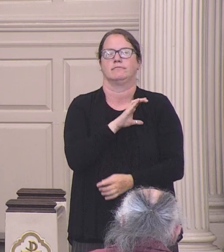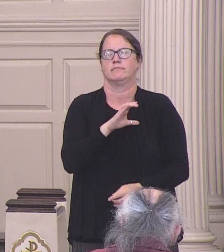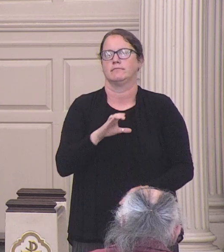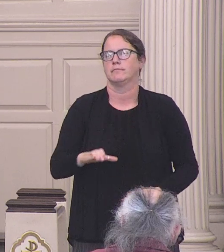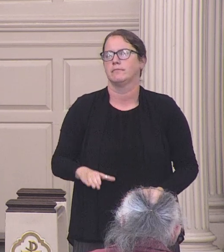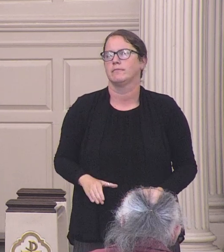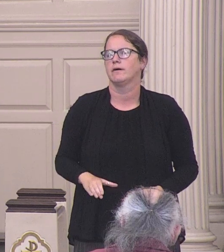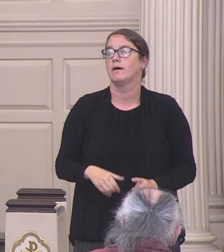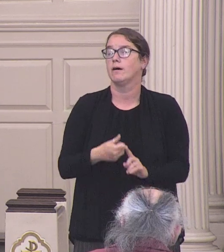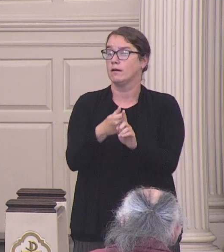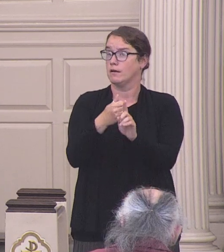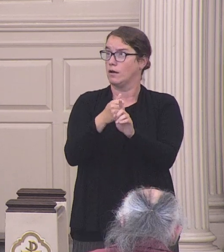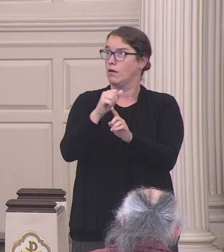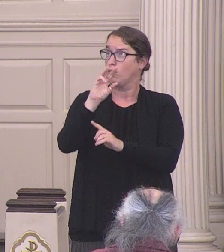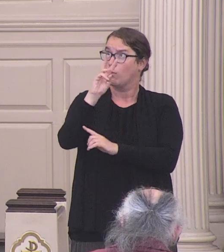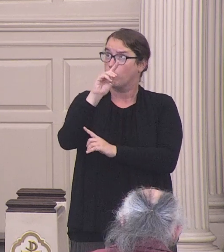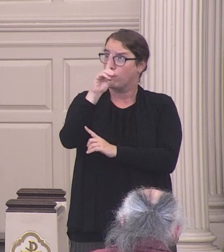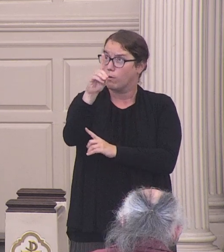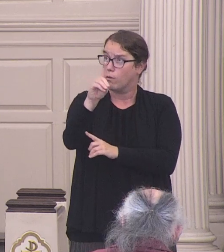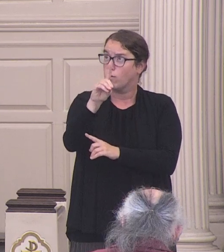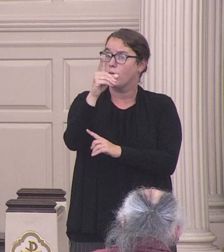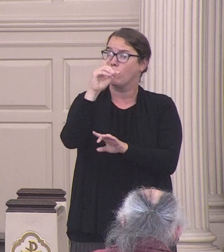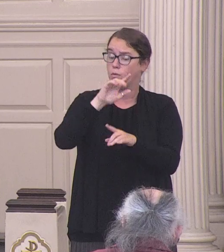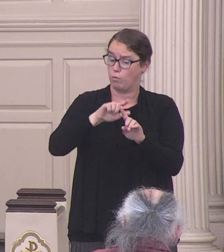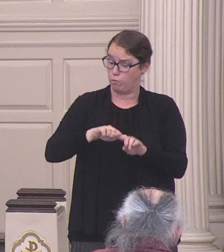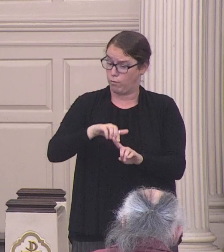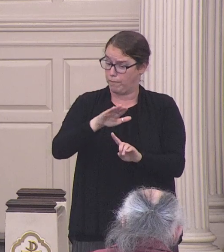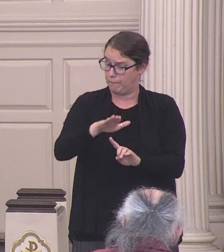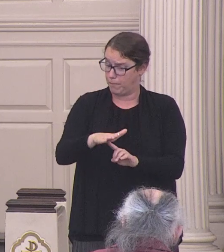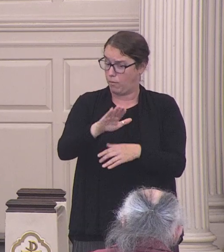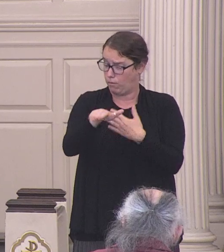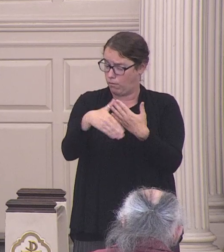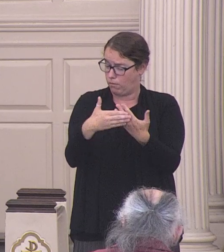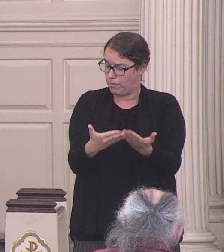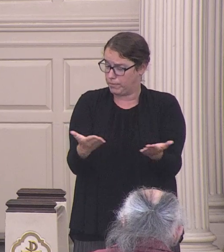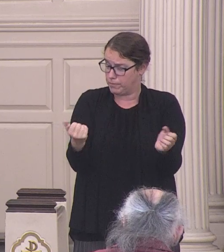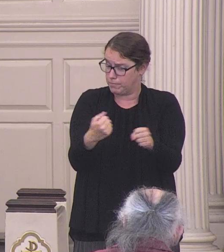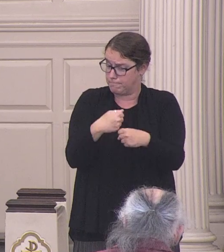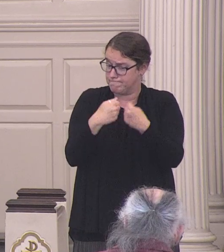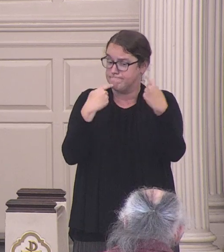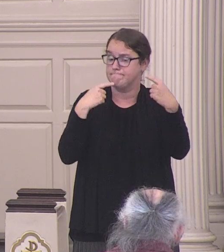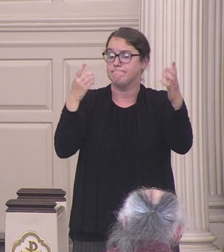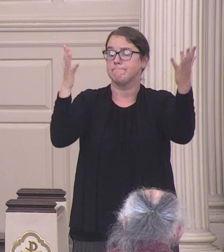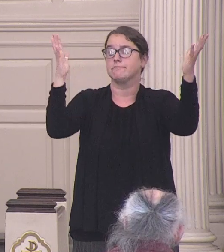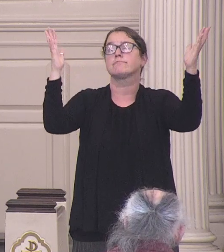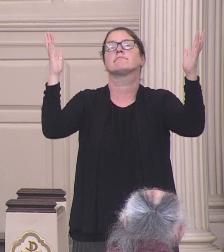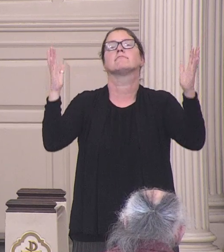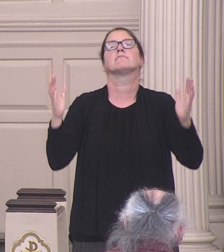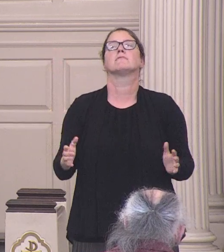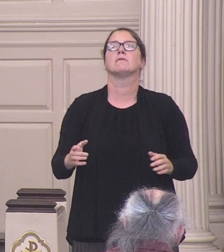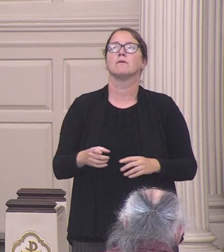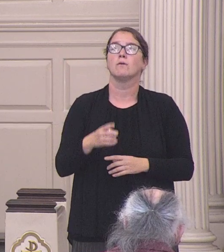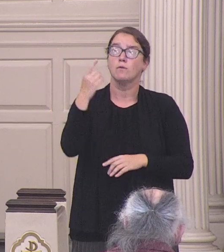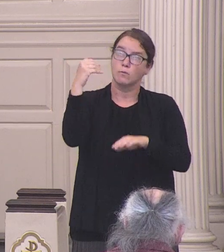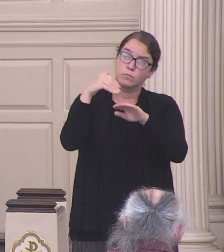as our Savior and Redeemer, incarnate by the Holy Spirit and born of the Virgin,